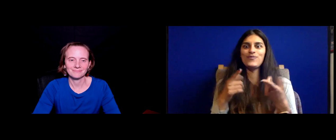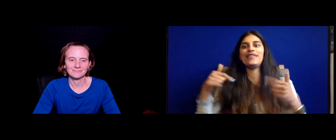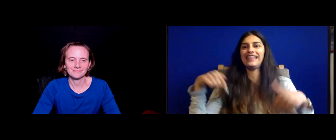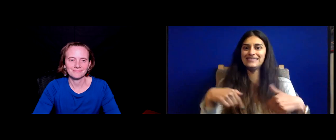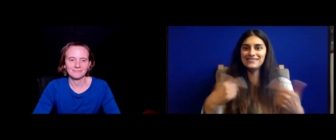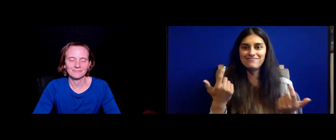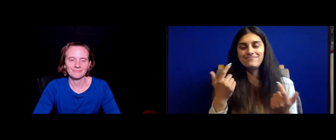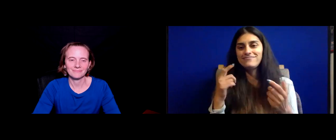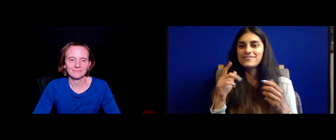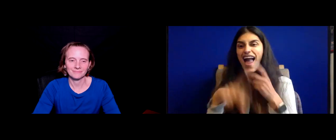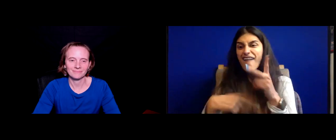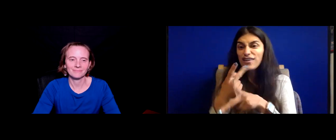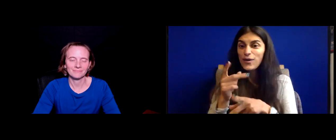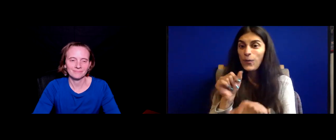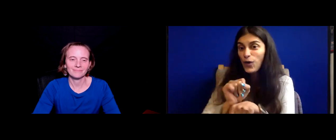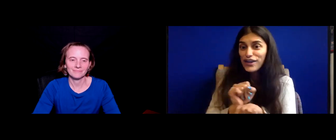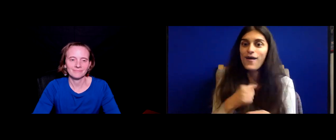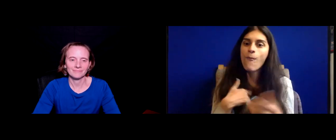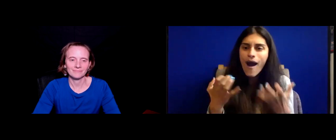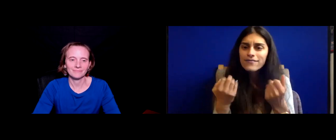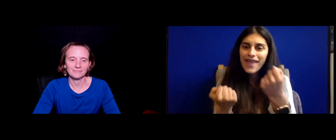journey. And I just thought I'd share that today.